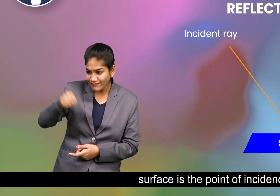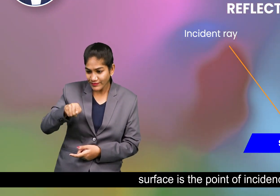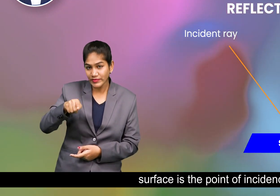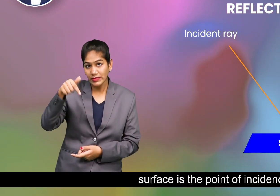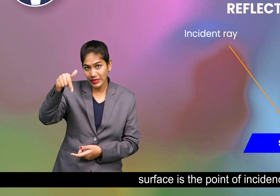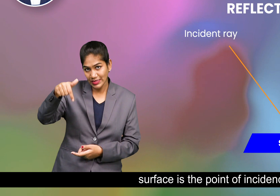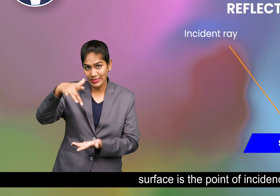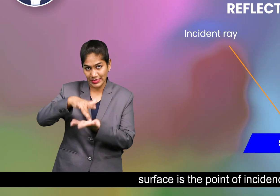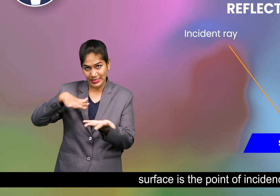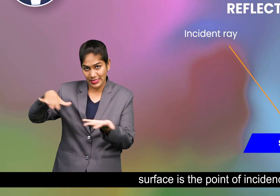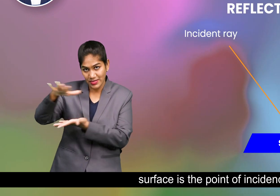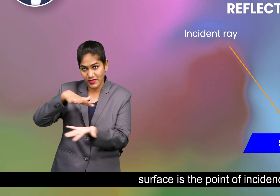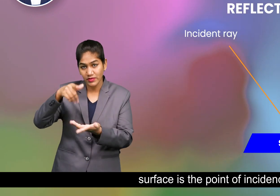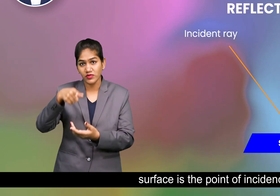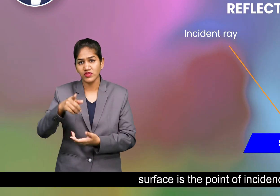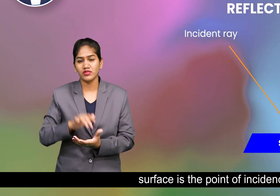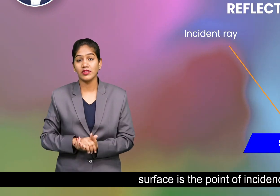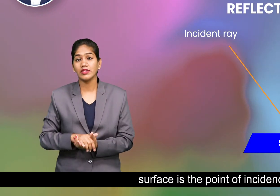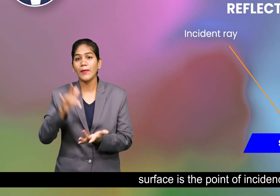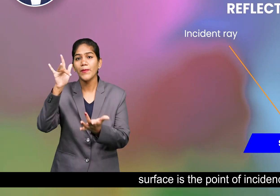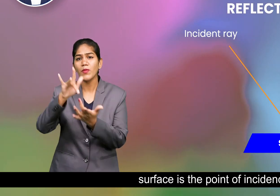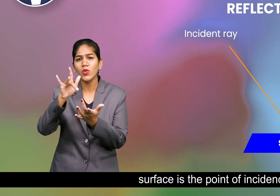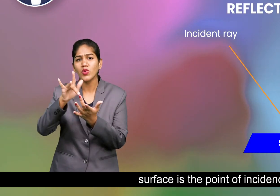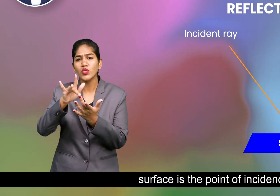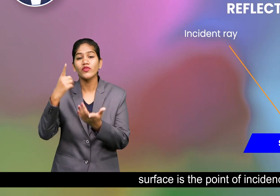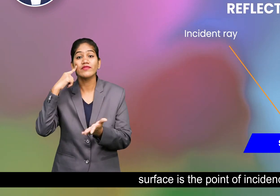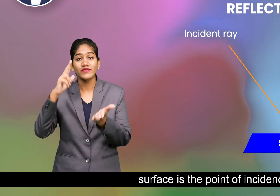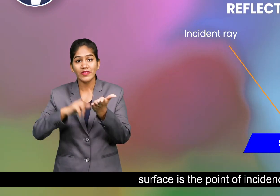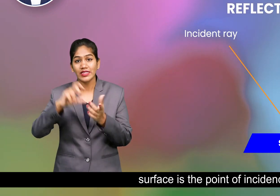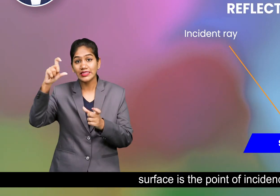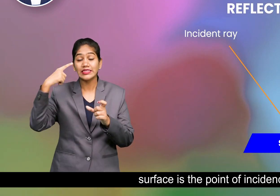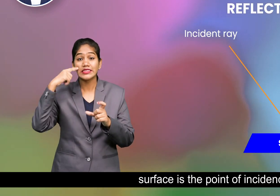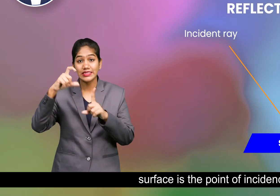on the surface is the point of incidence.